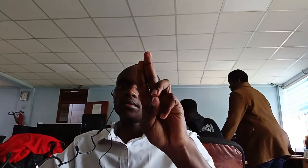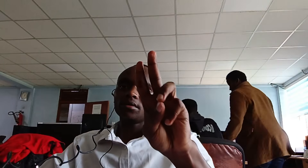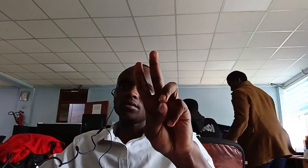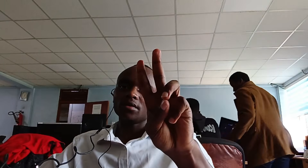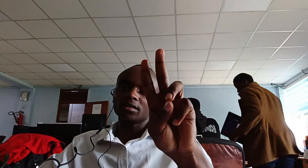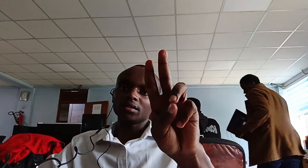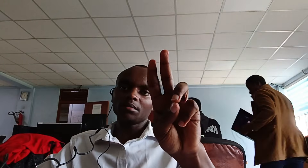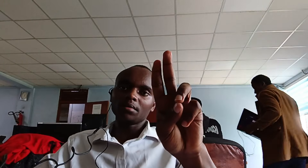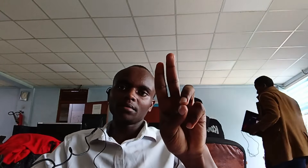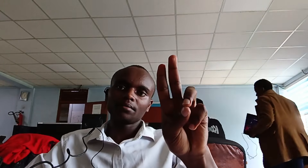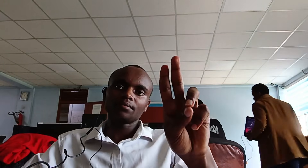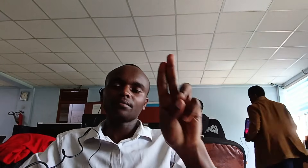U handshake,